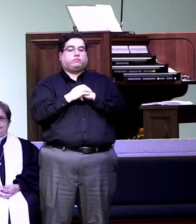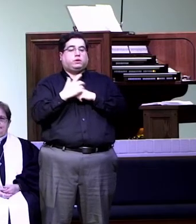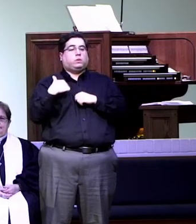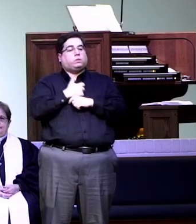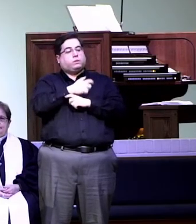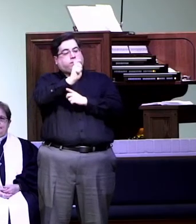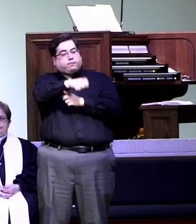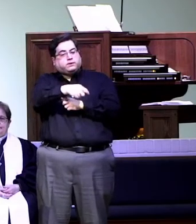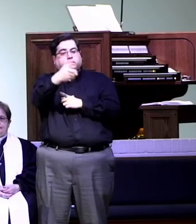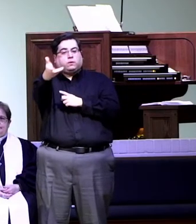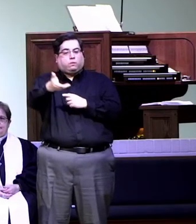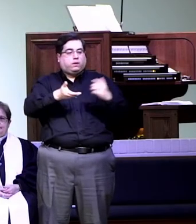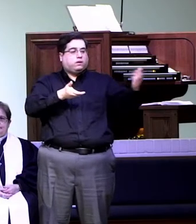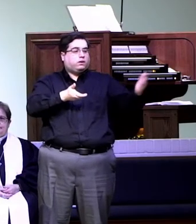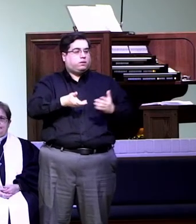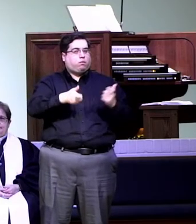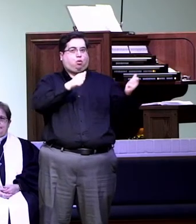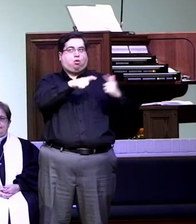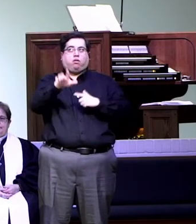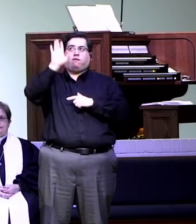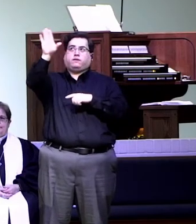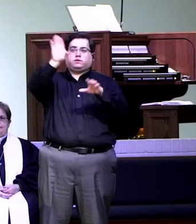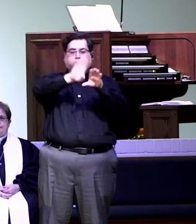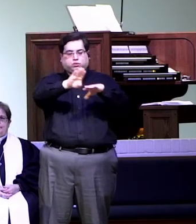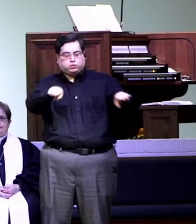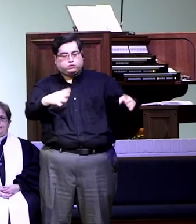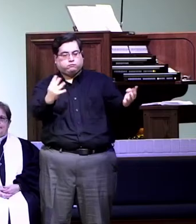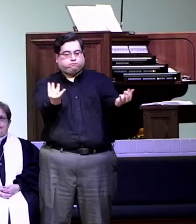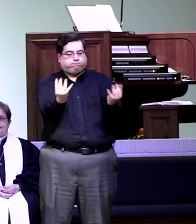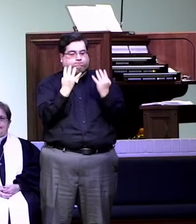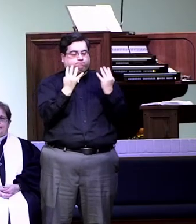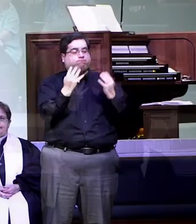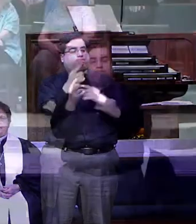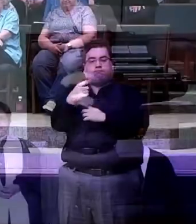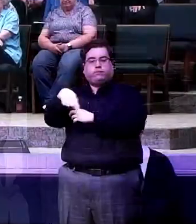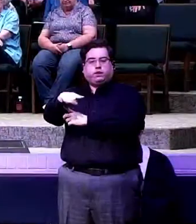We must welcome all of God's children who are hungry,